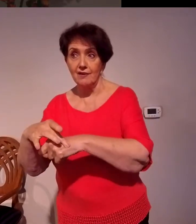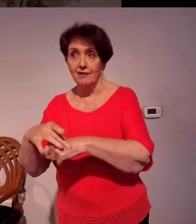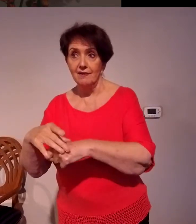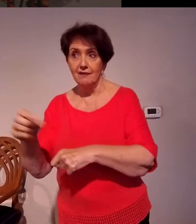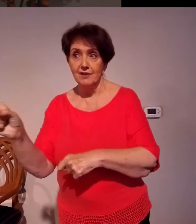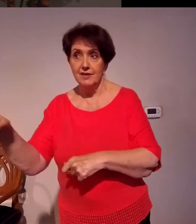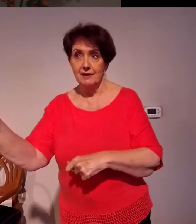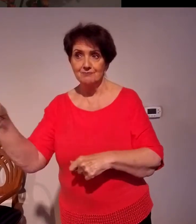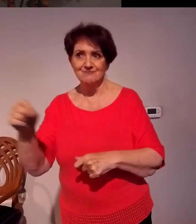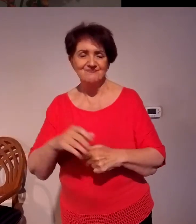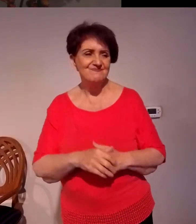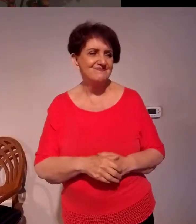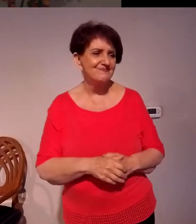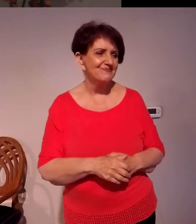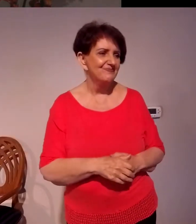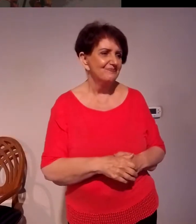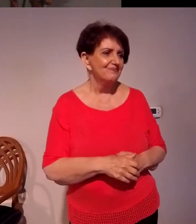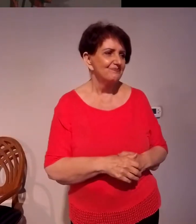Thank you.